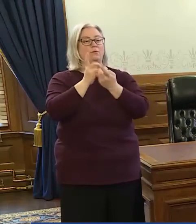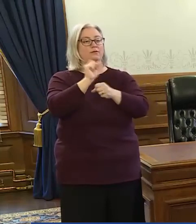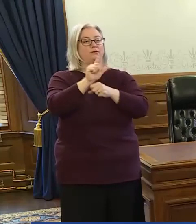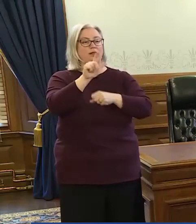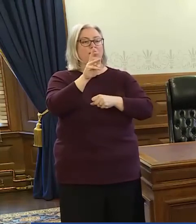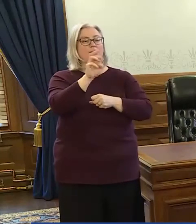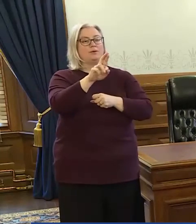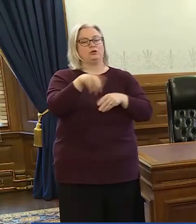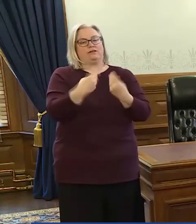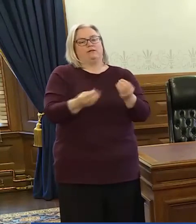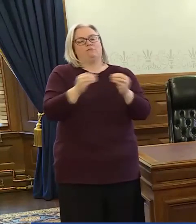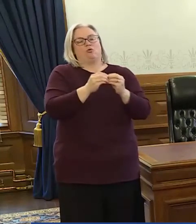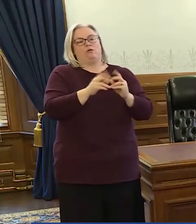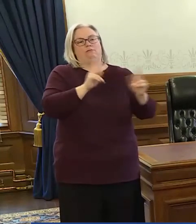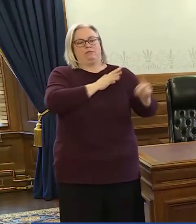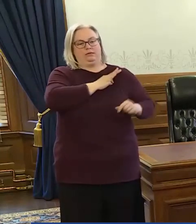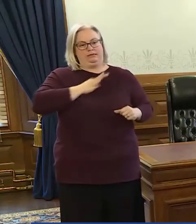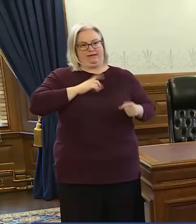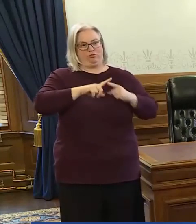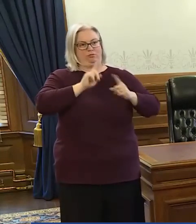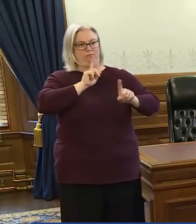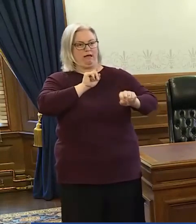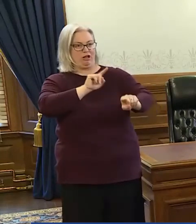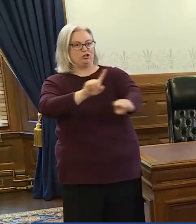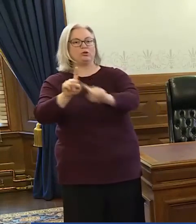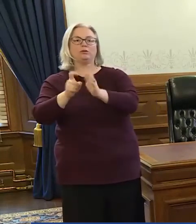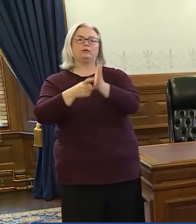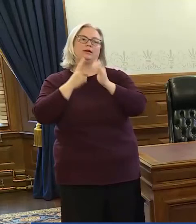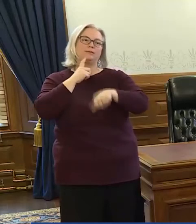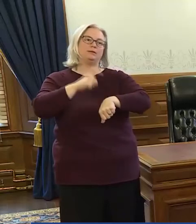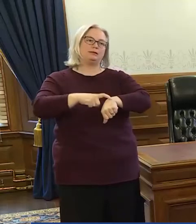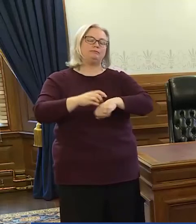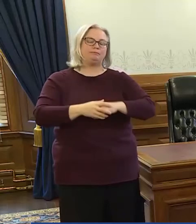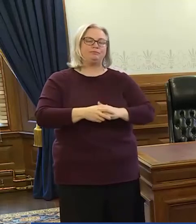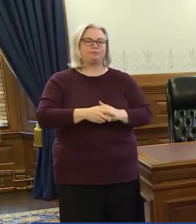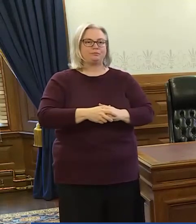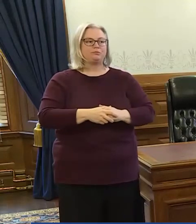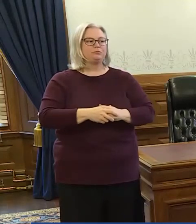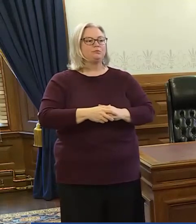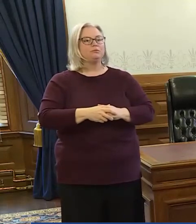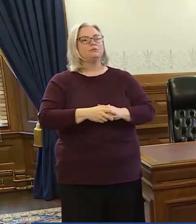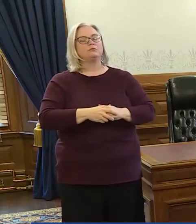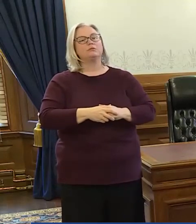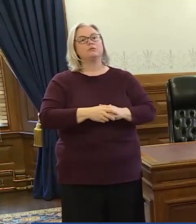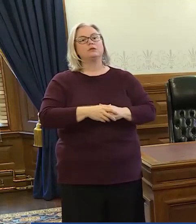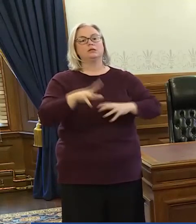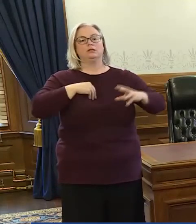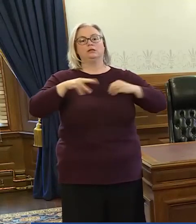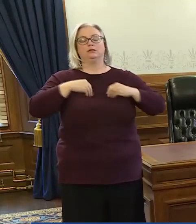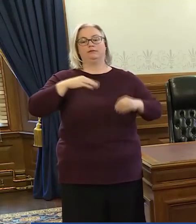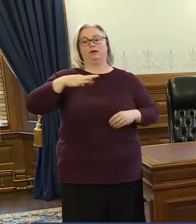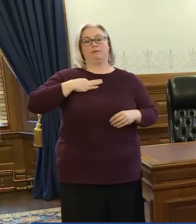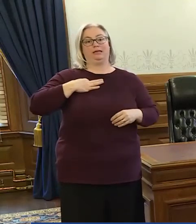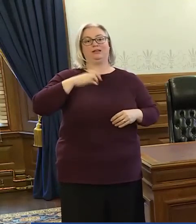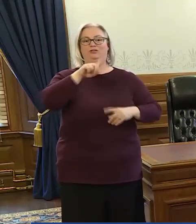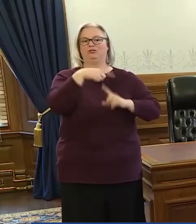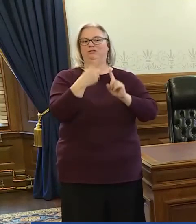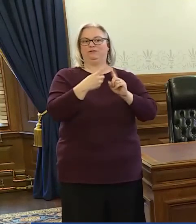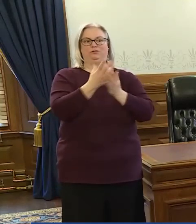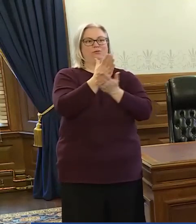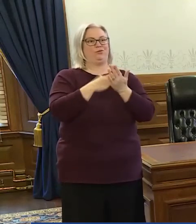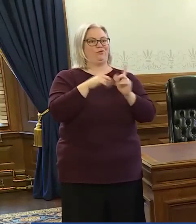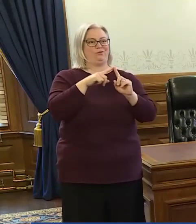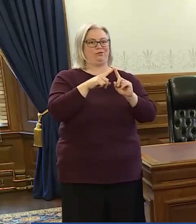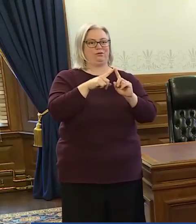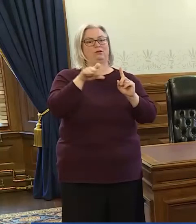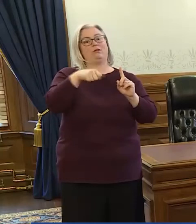provide additional capacity, but it's going to take some time. Taking applications is just the first step.